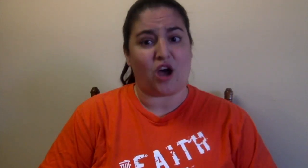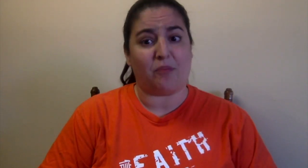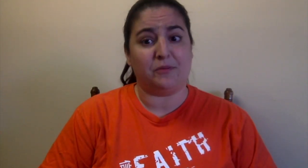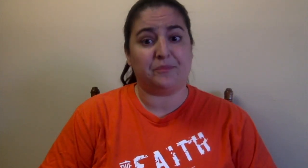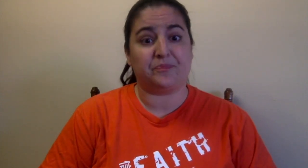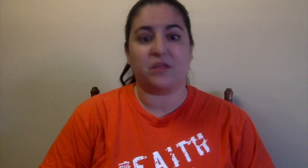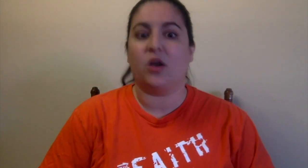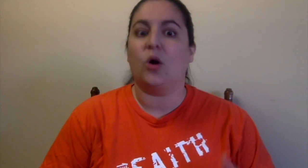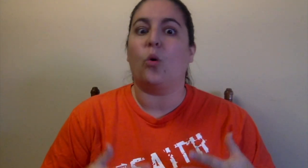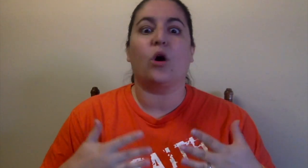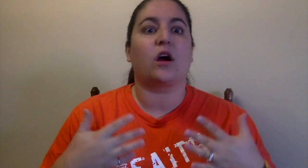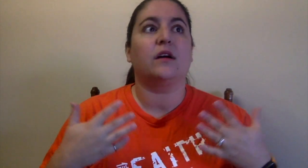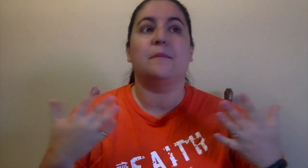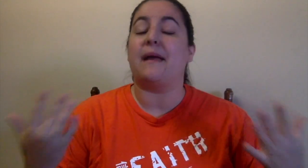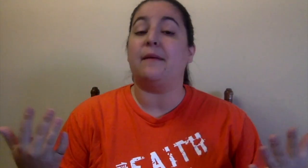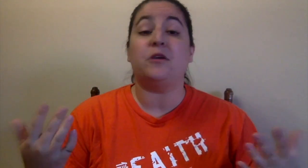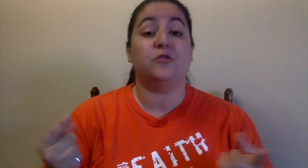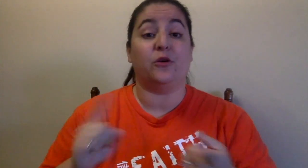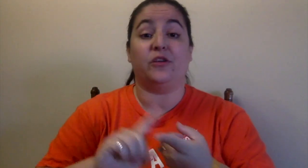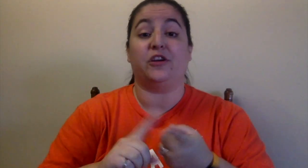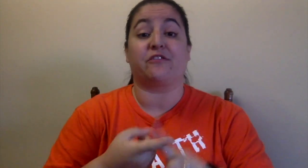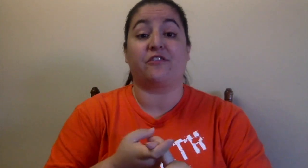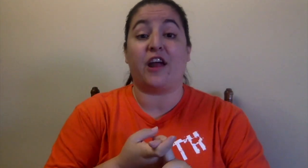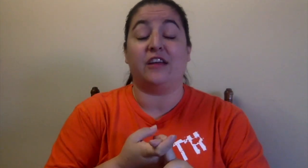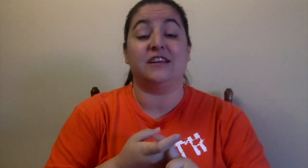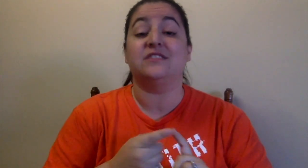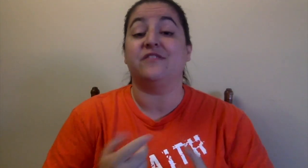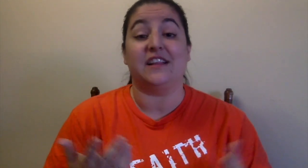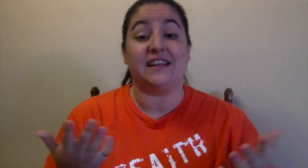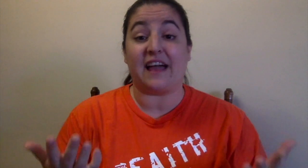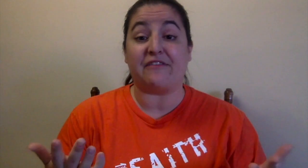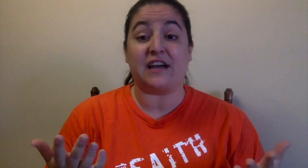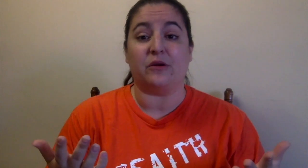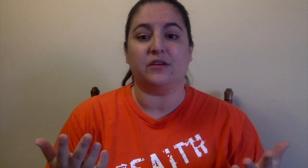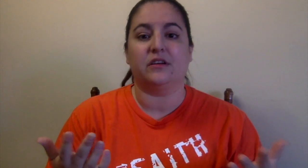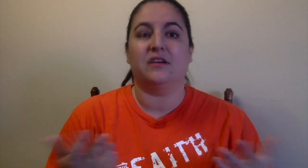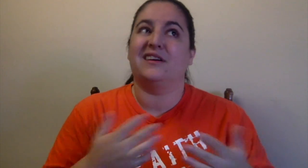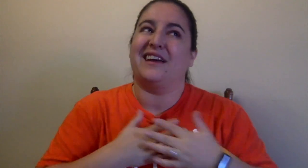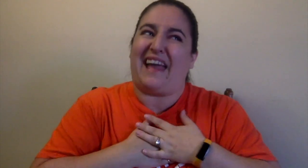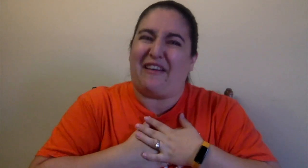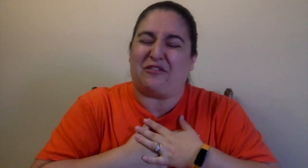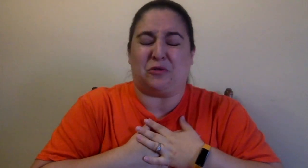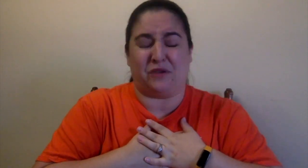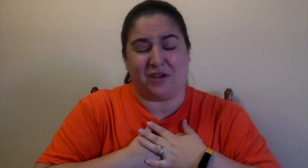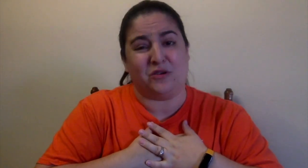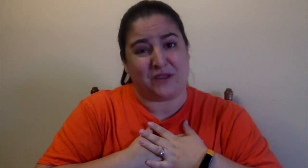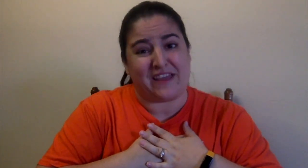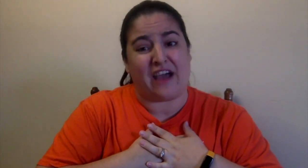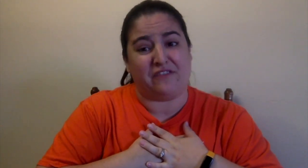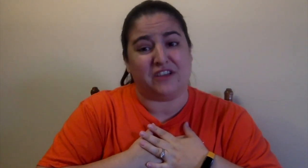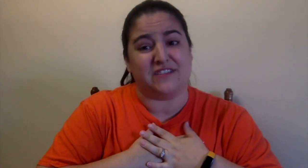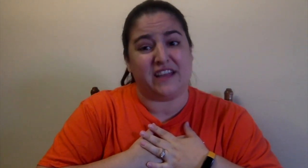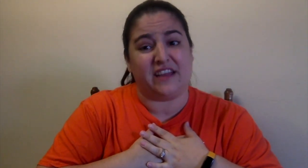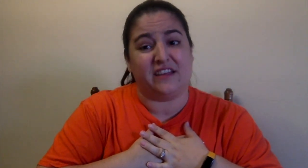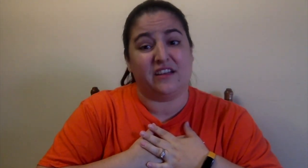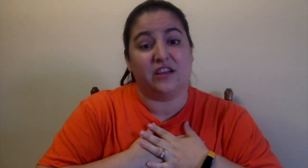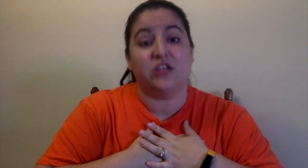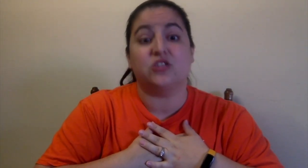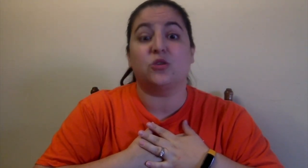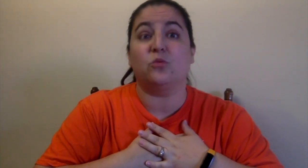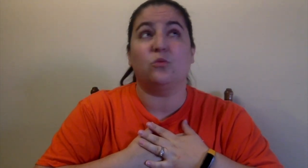life. Maybe there's a kid in your class who is always getting picked on. Imagine how they'd feel if